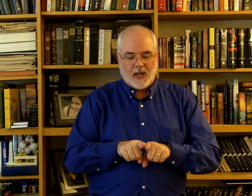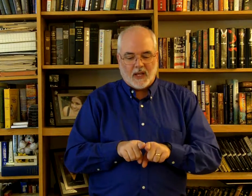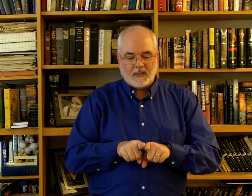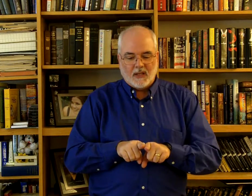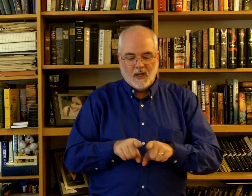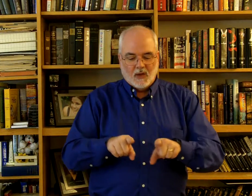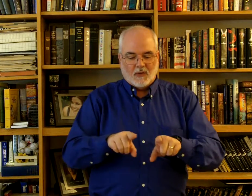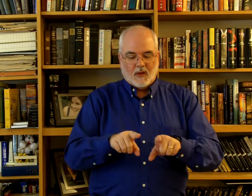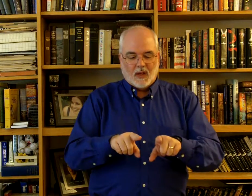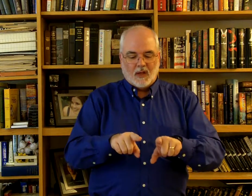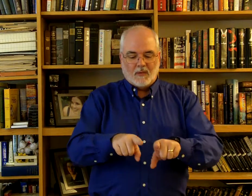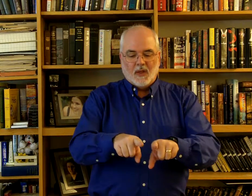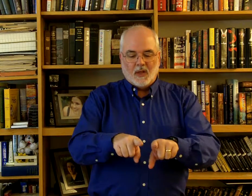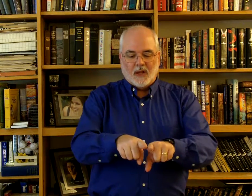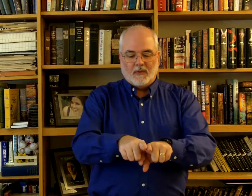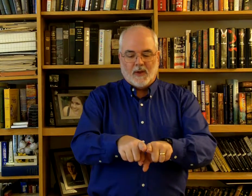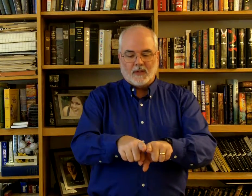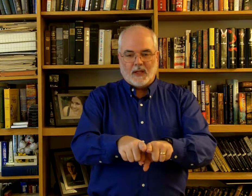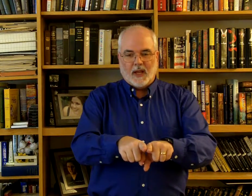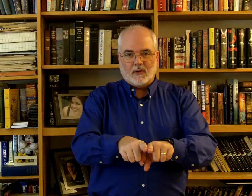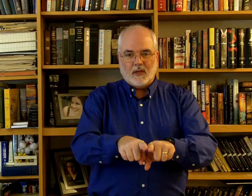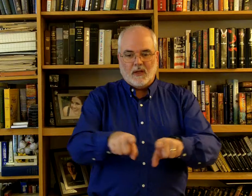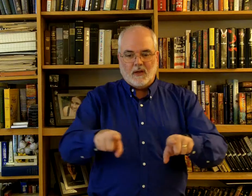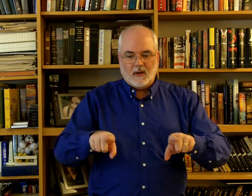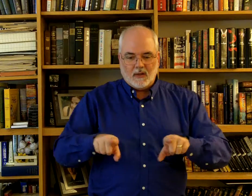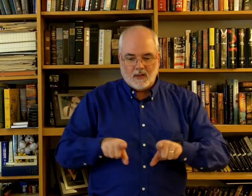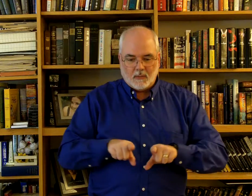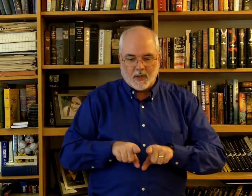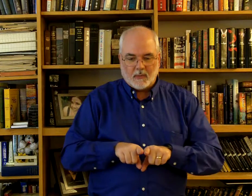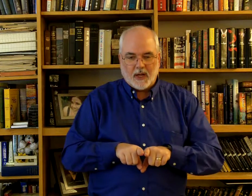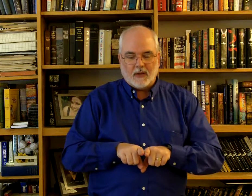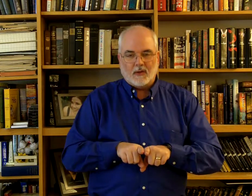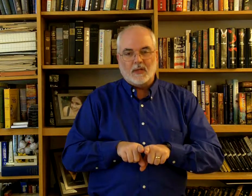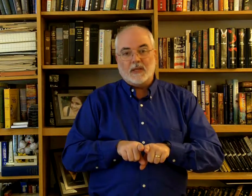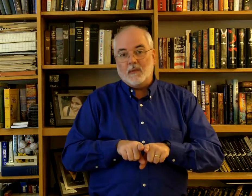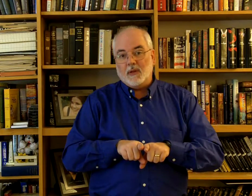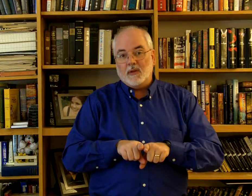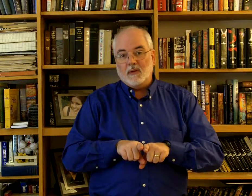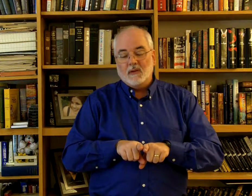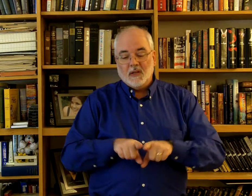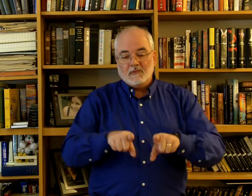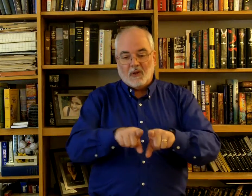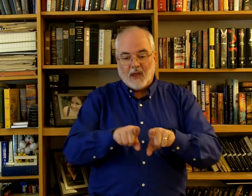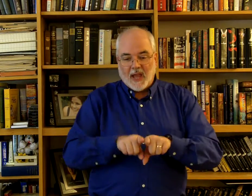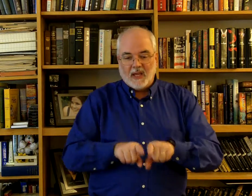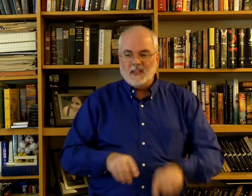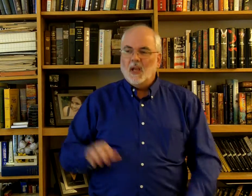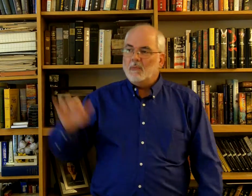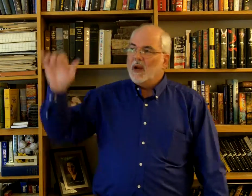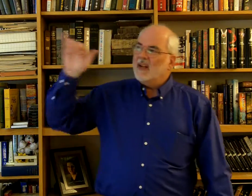as. You have the fingers together here, and then you bring them together, and the same here. So as. But I'm going to